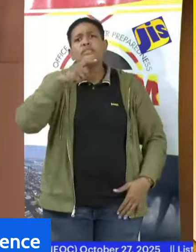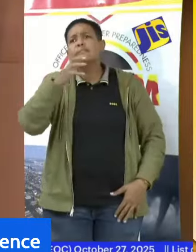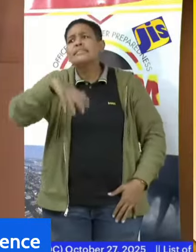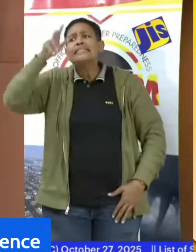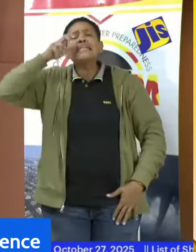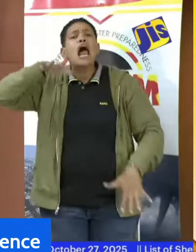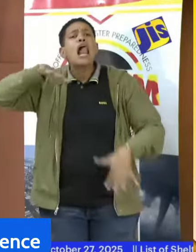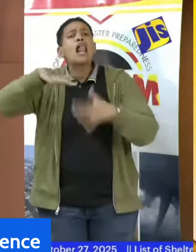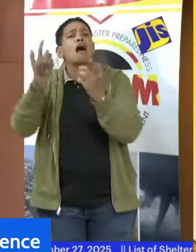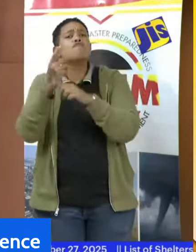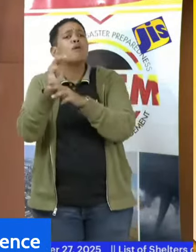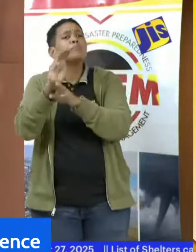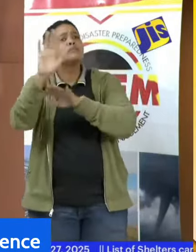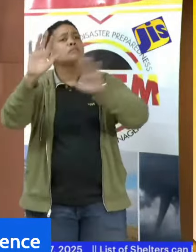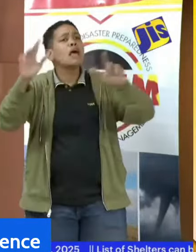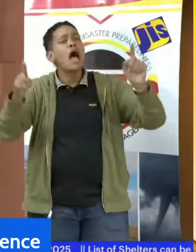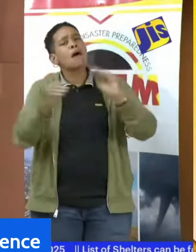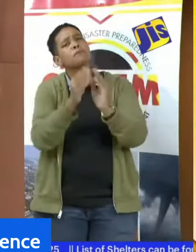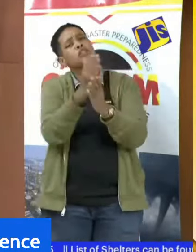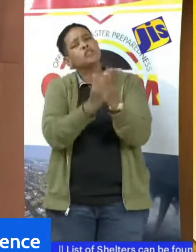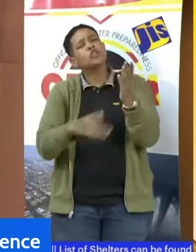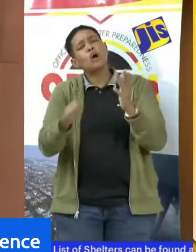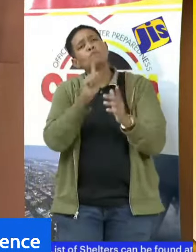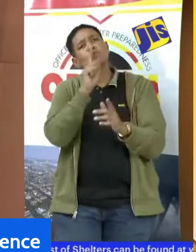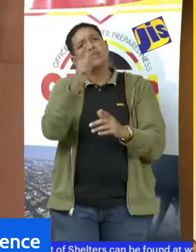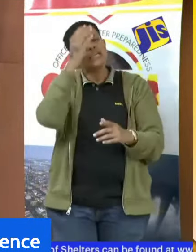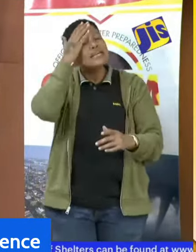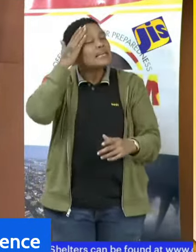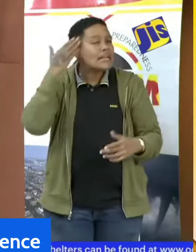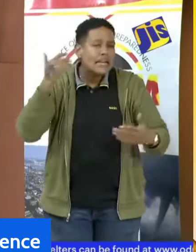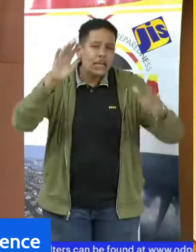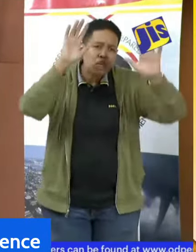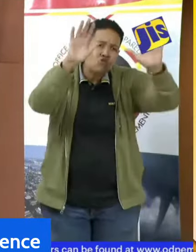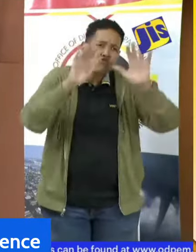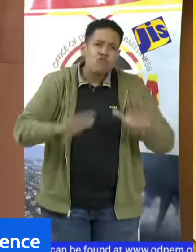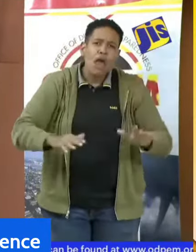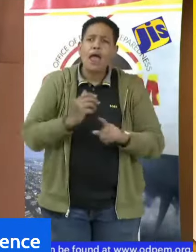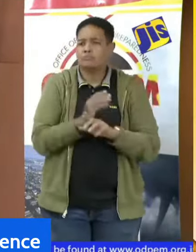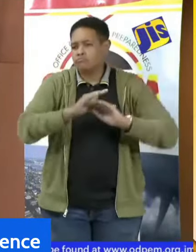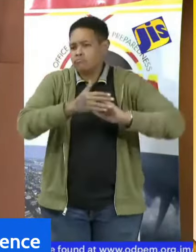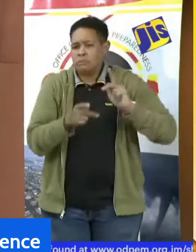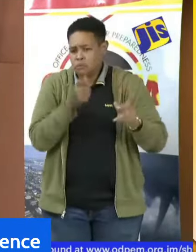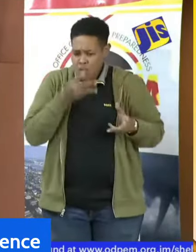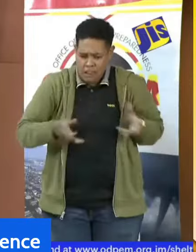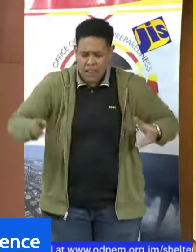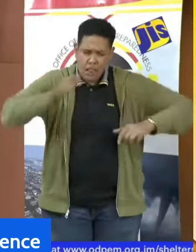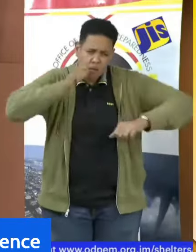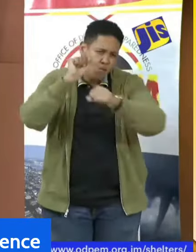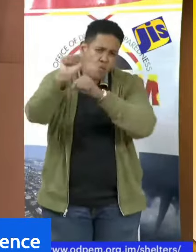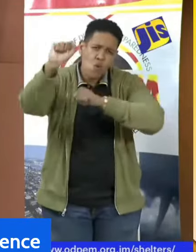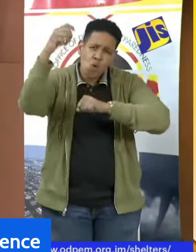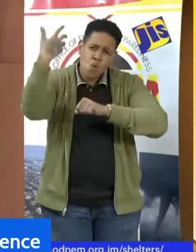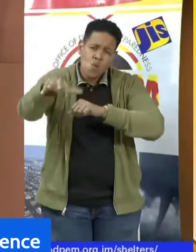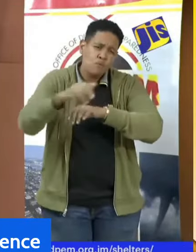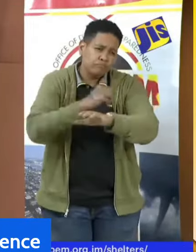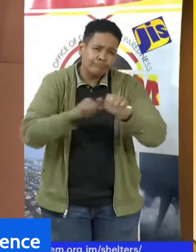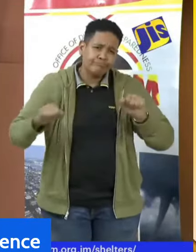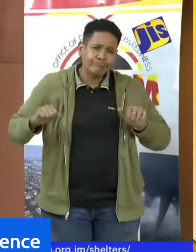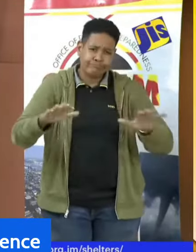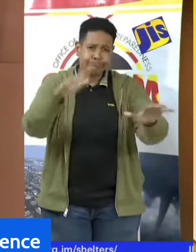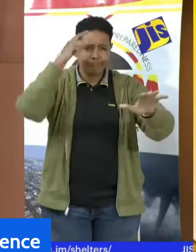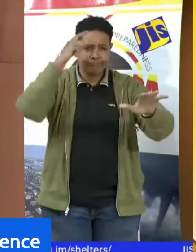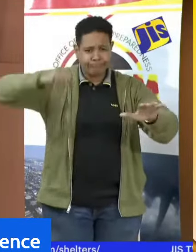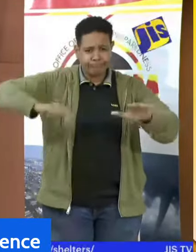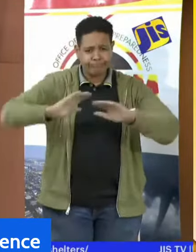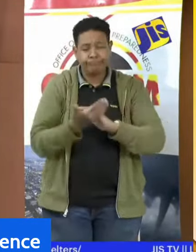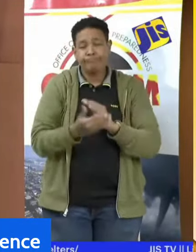the ministers, but there are some really great patriots that are here. They've worked really hard for this country. And